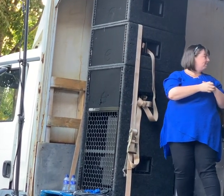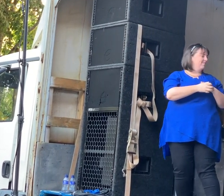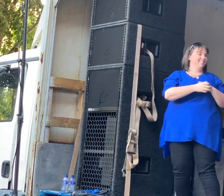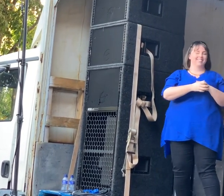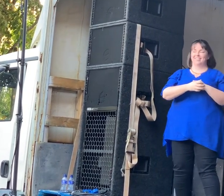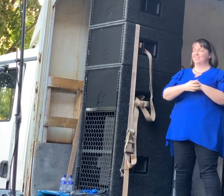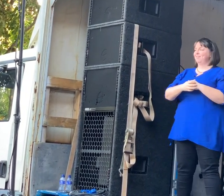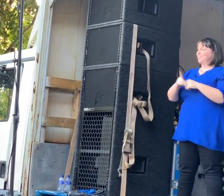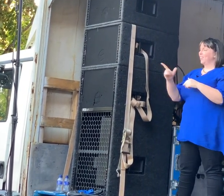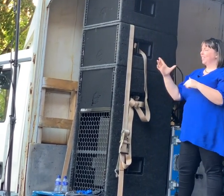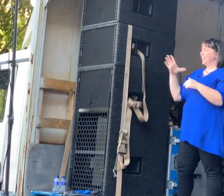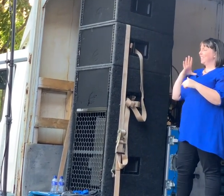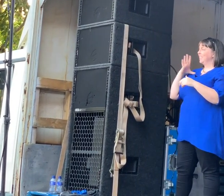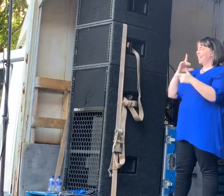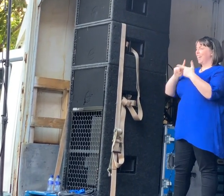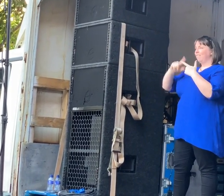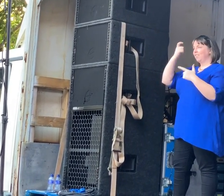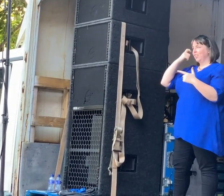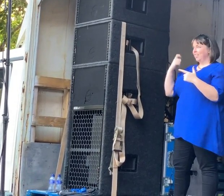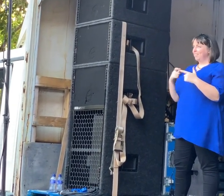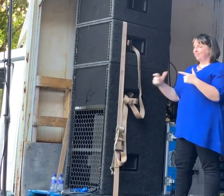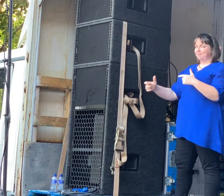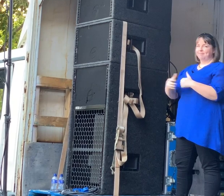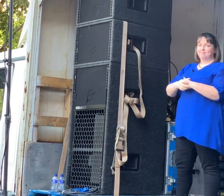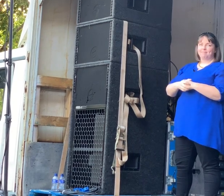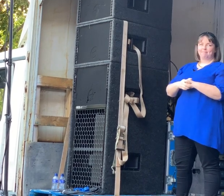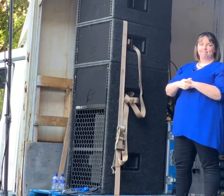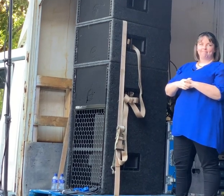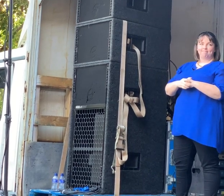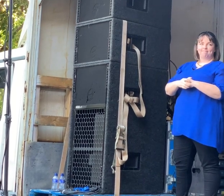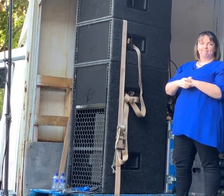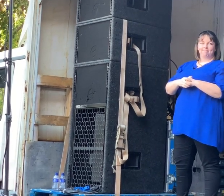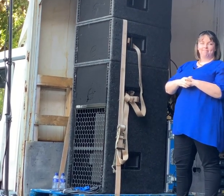We have Lisa Dunn and Bernadette Ferguson.